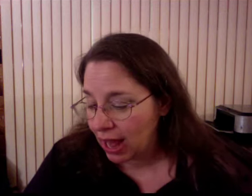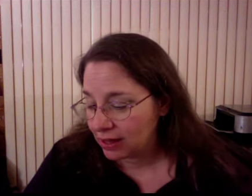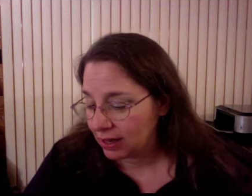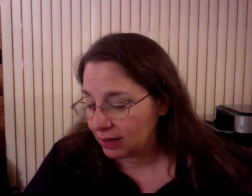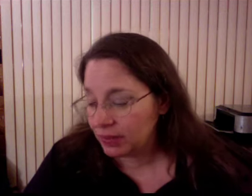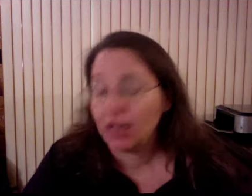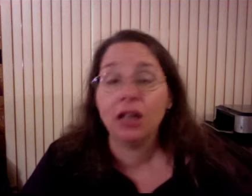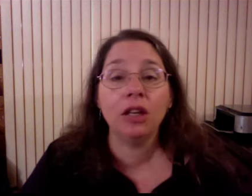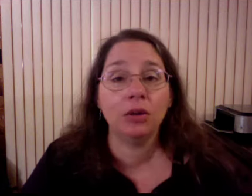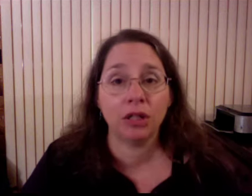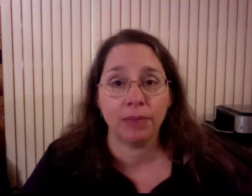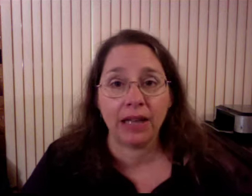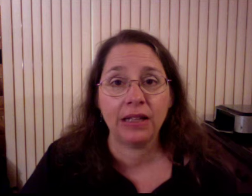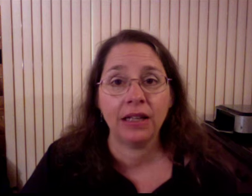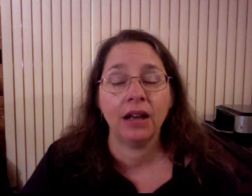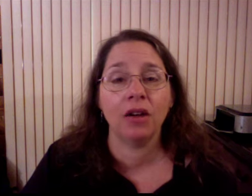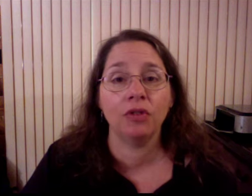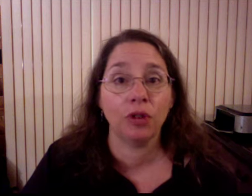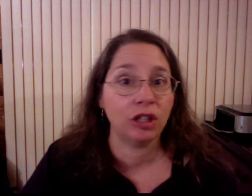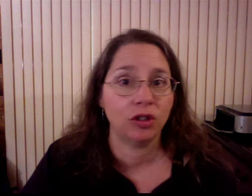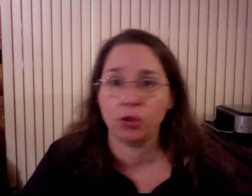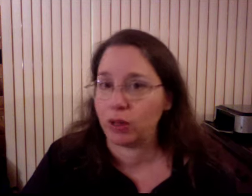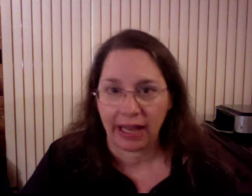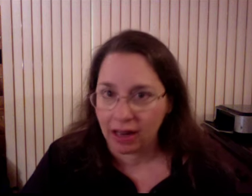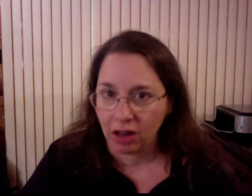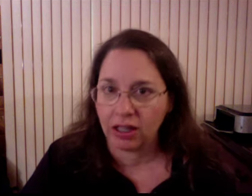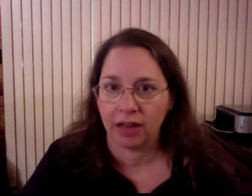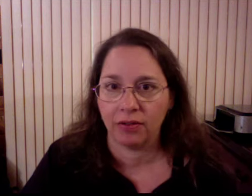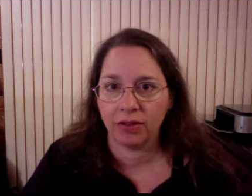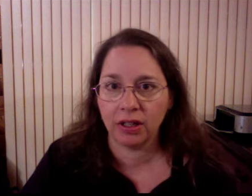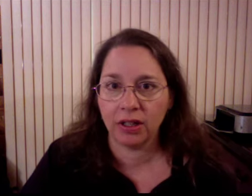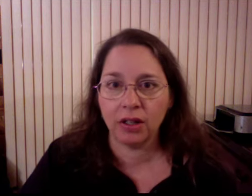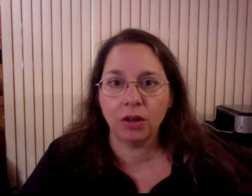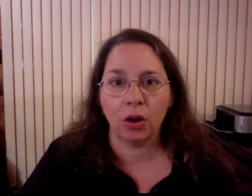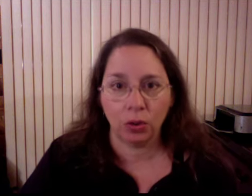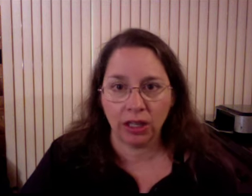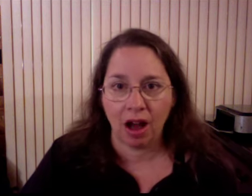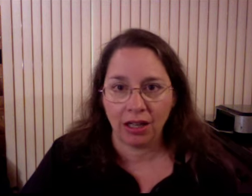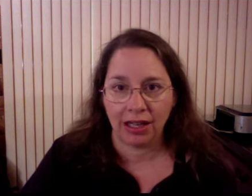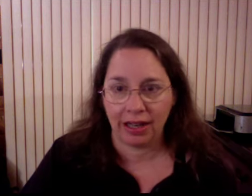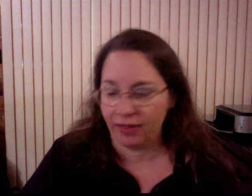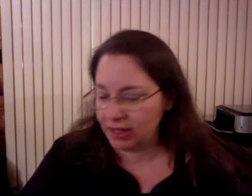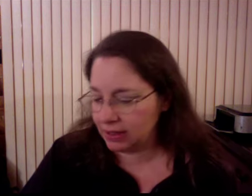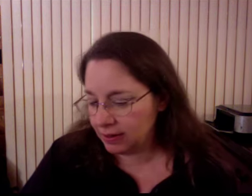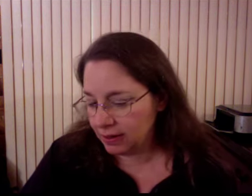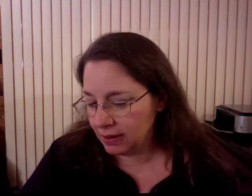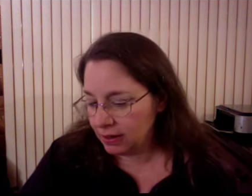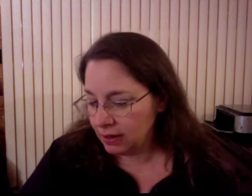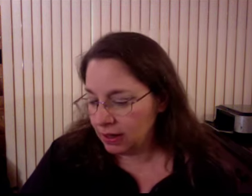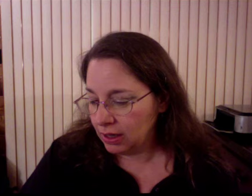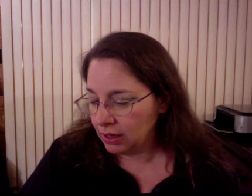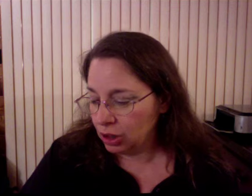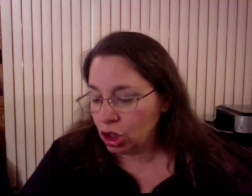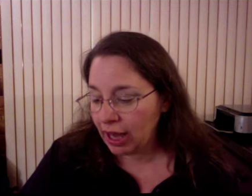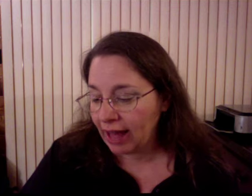reality. You are demanding of creatures what they cannot give. Only God can give it. Look at the